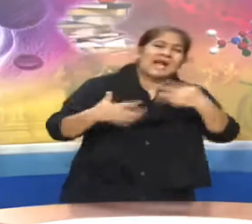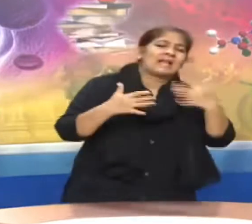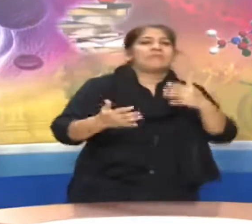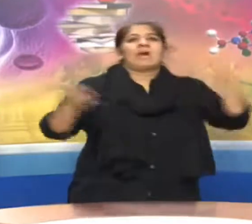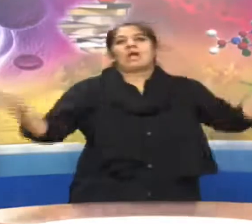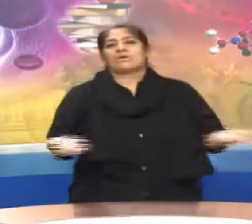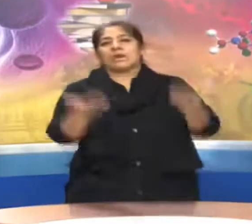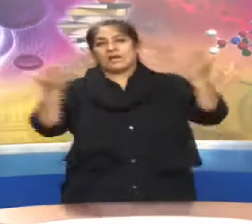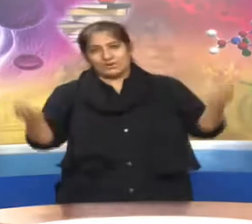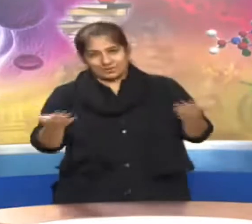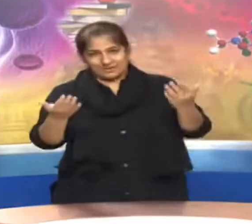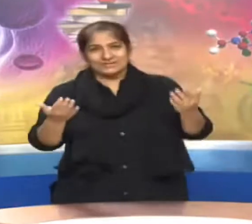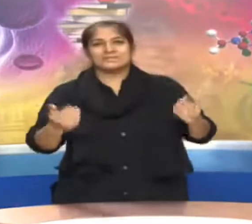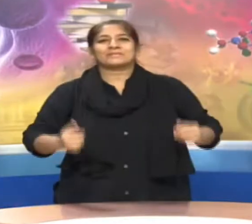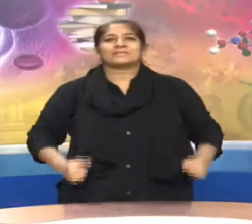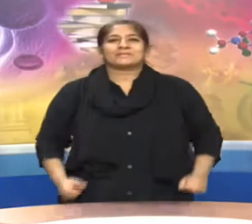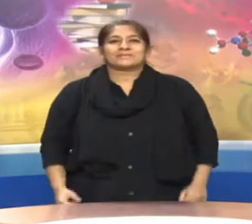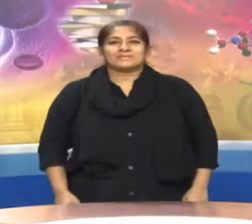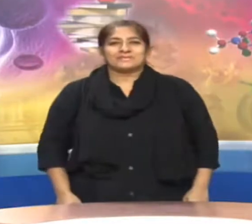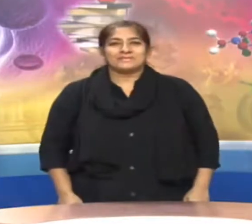which is required for the growth.